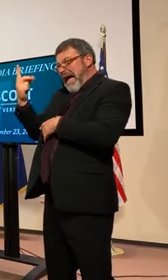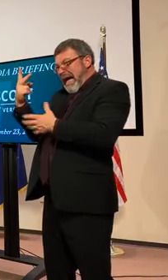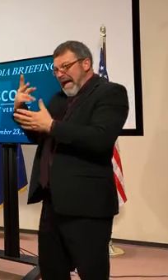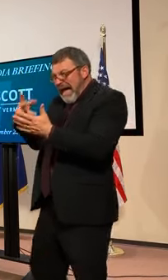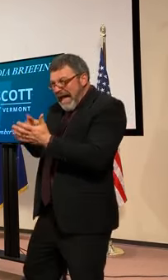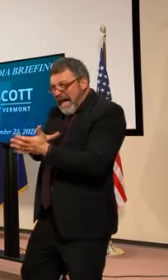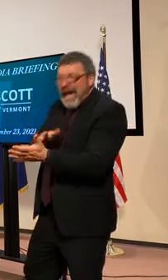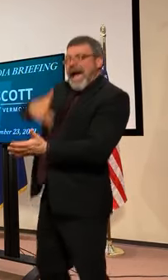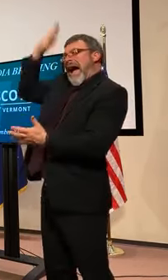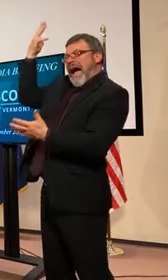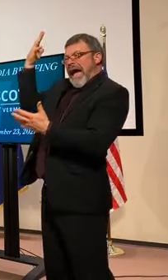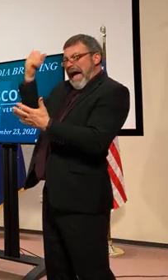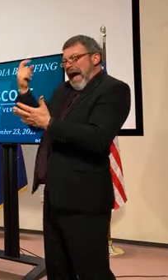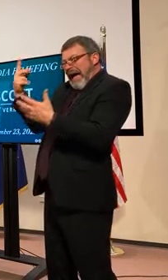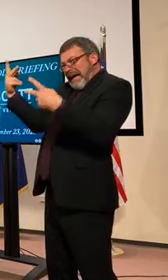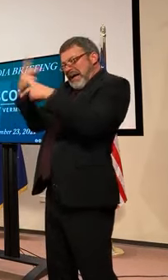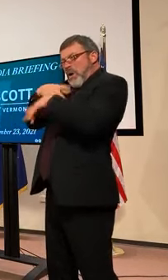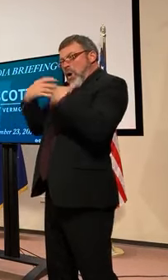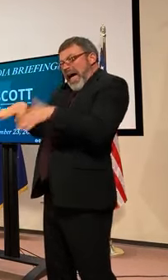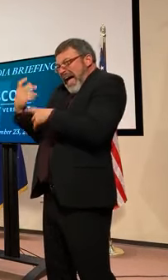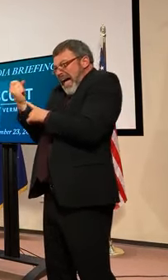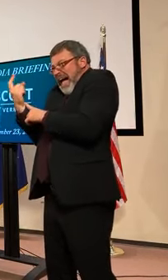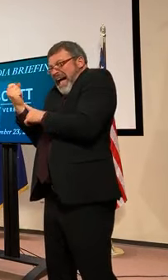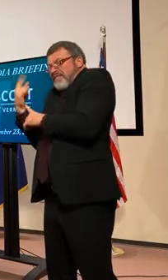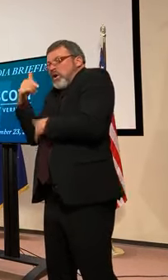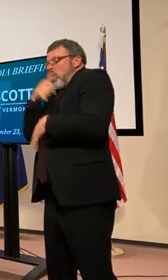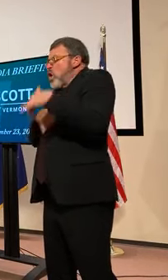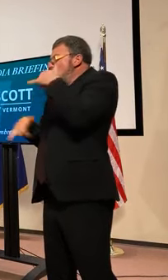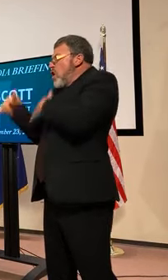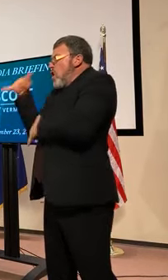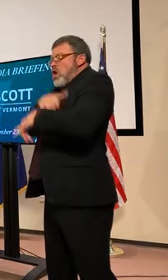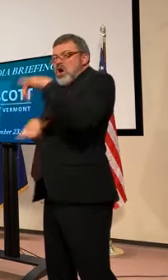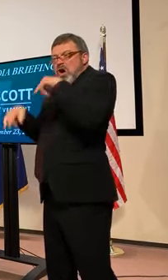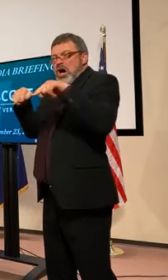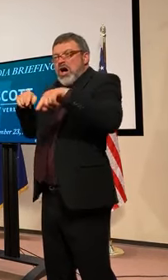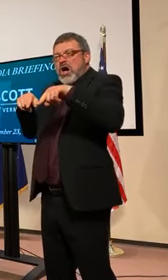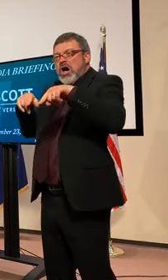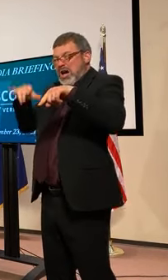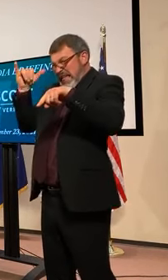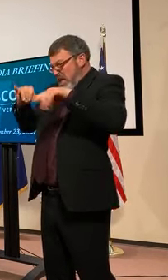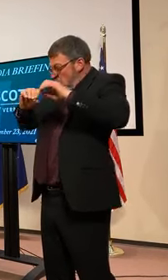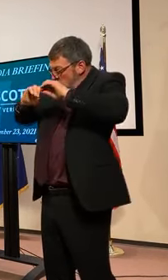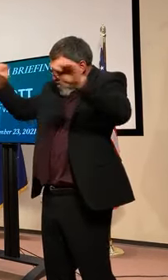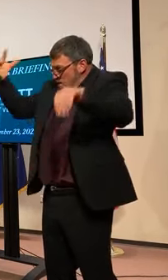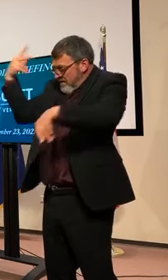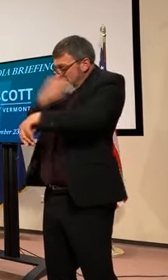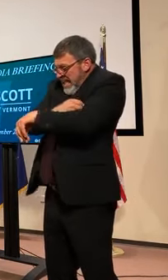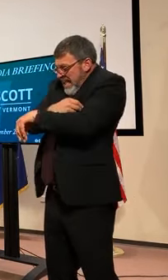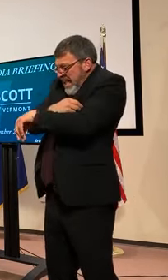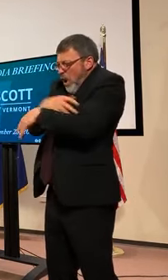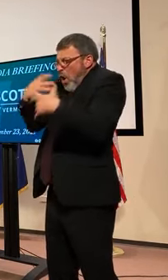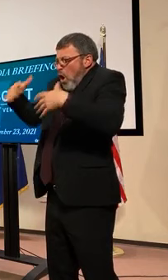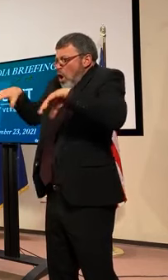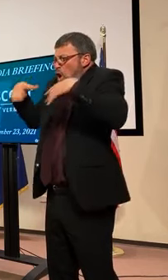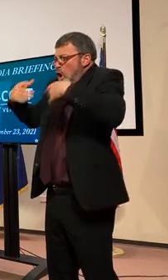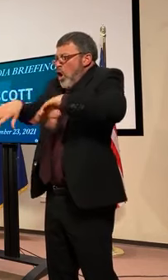unvaccinated, it's 10 or 11 times more likely you'll end up either in the hospital or infected.